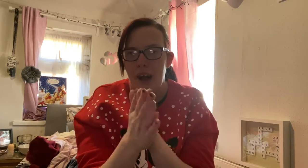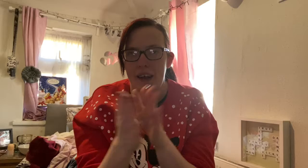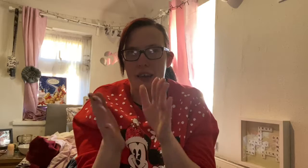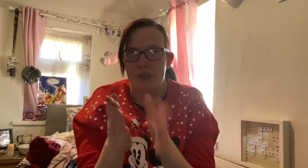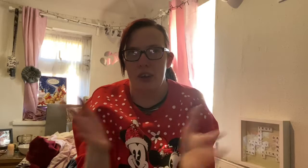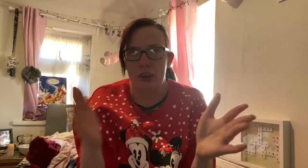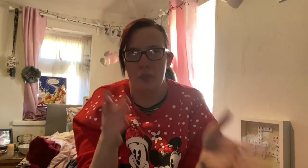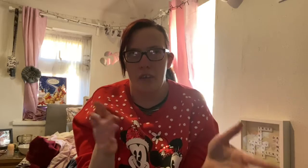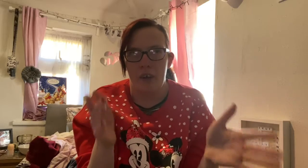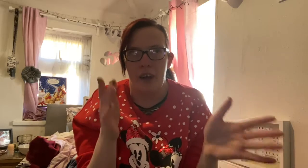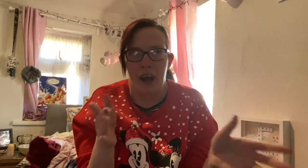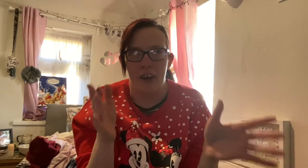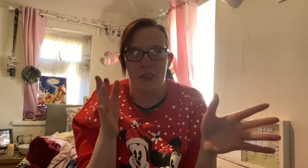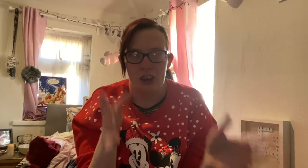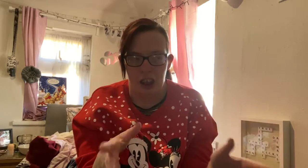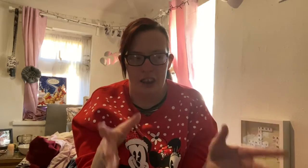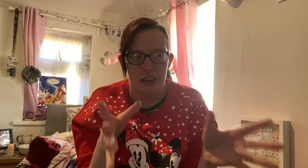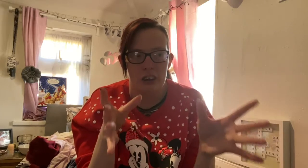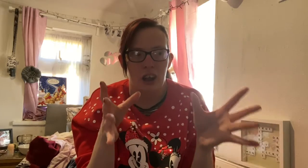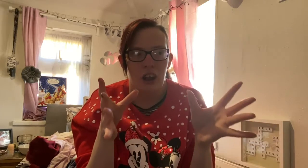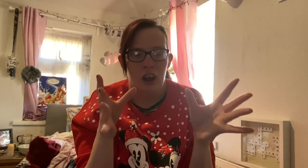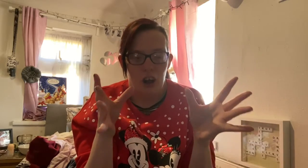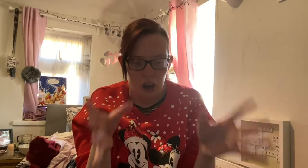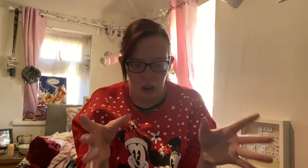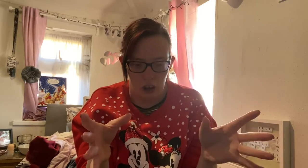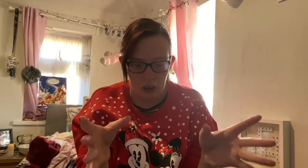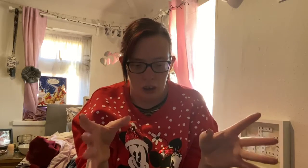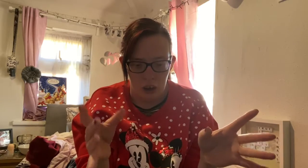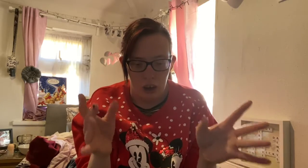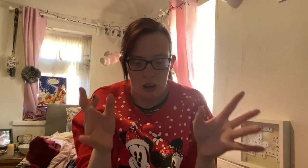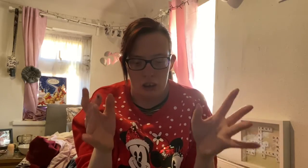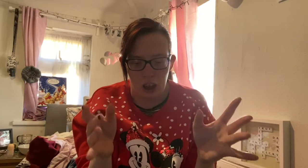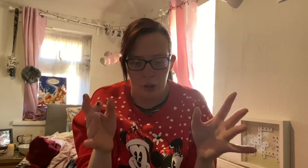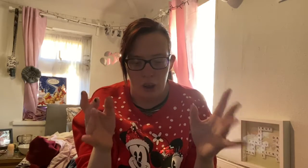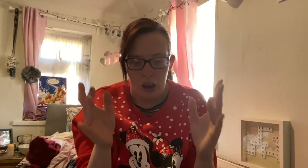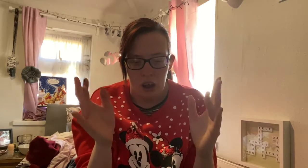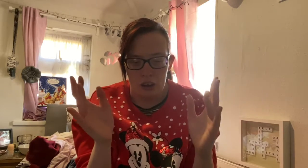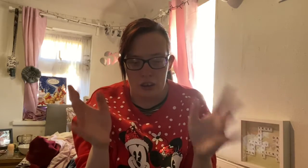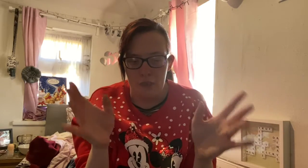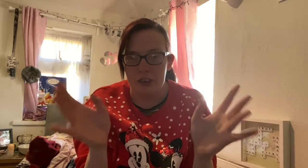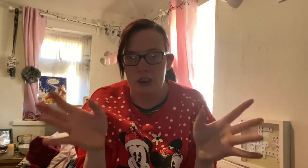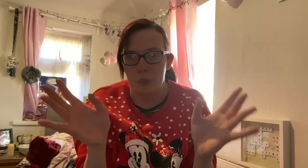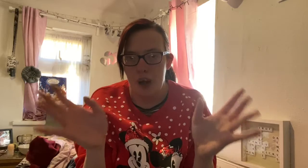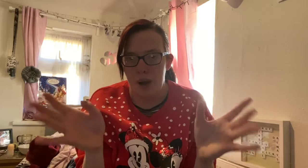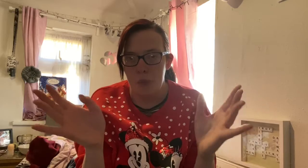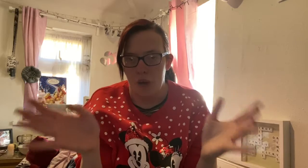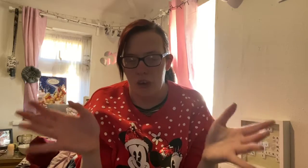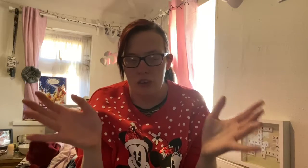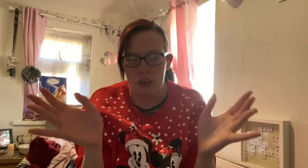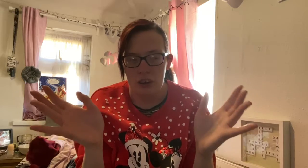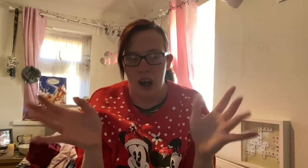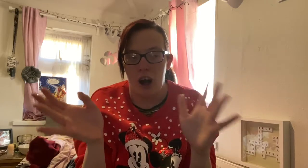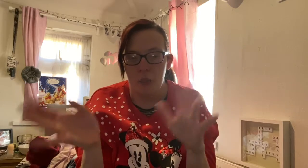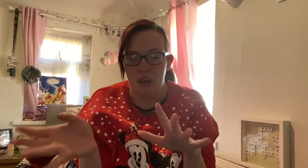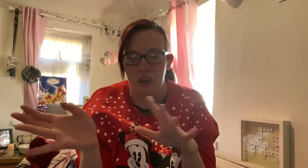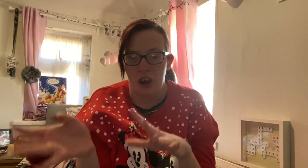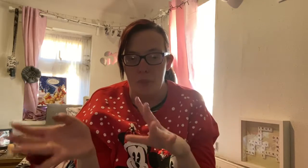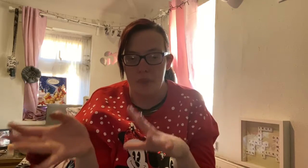plans for tomorrow have changed a lot. So the original plan was that I was going to go and meet